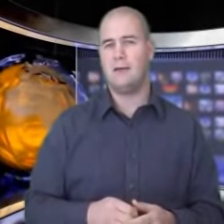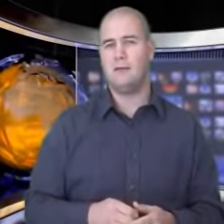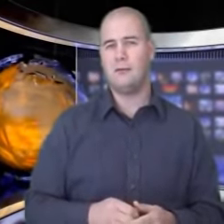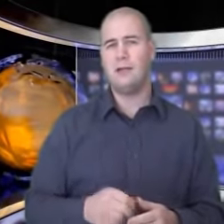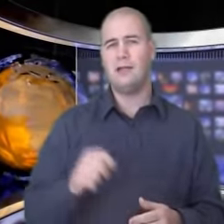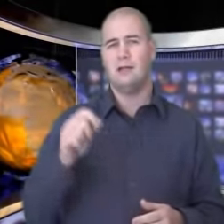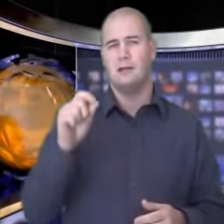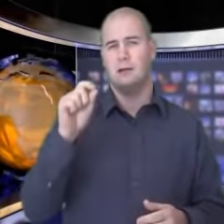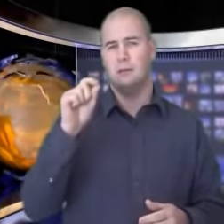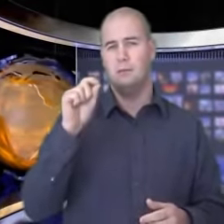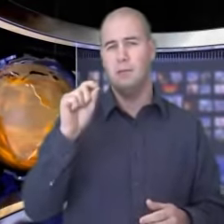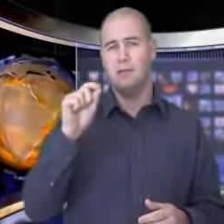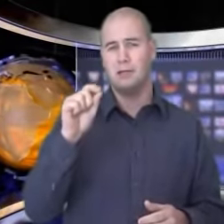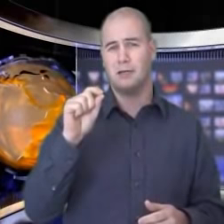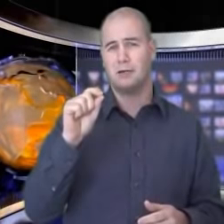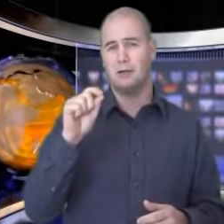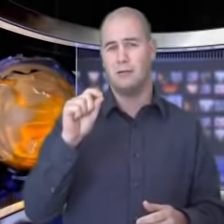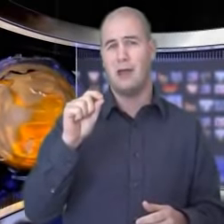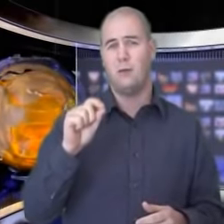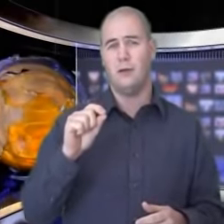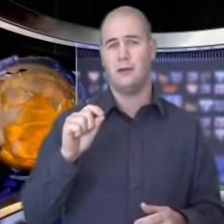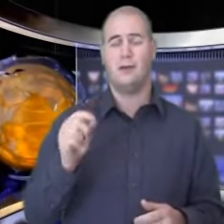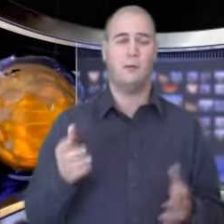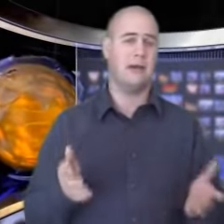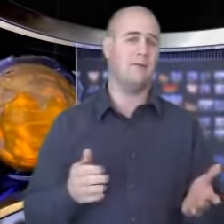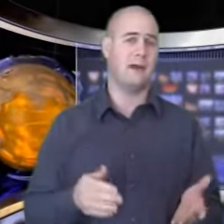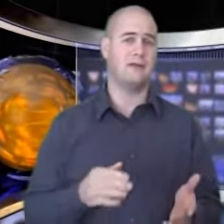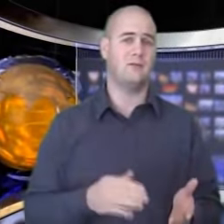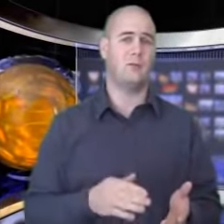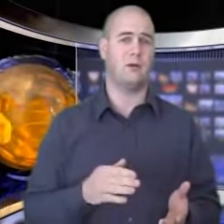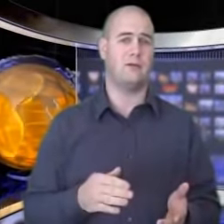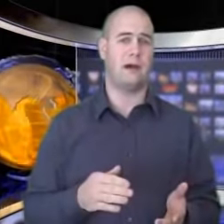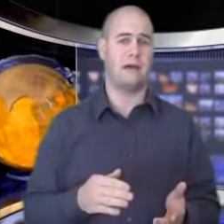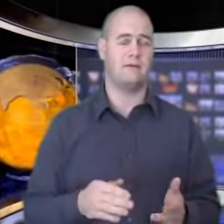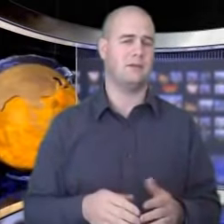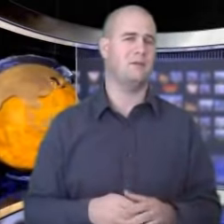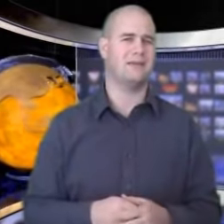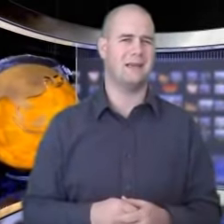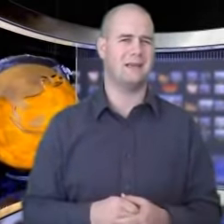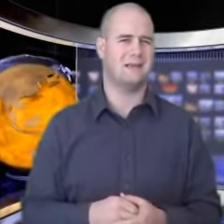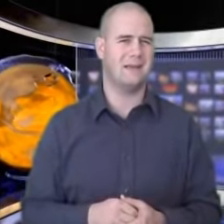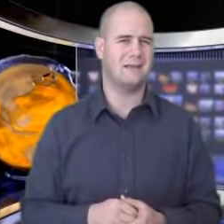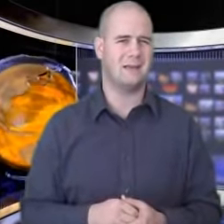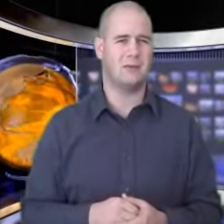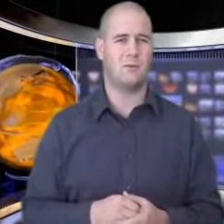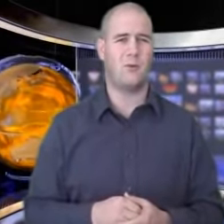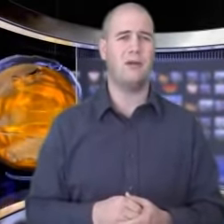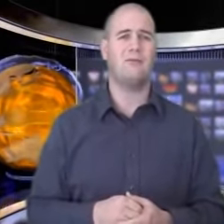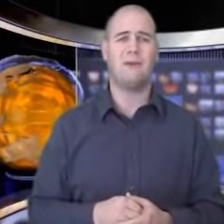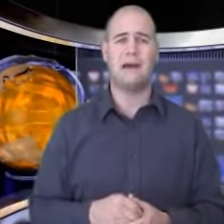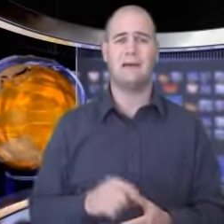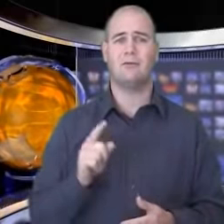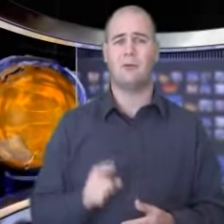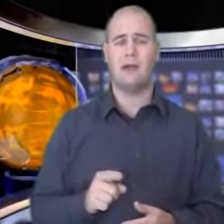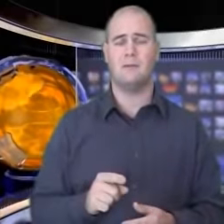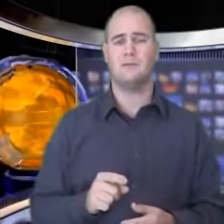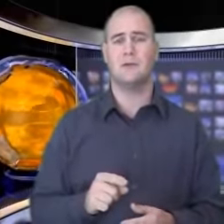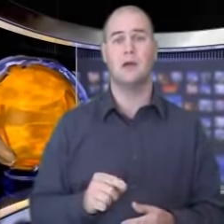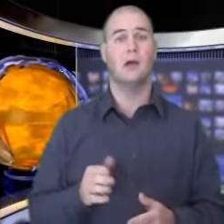every milliliter of that wood would have a mass of 0.5. See, we say its density is 0.5 grams